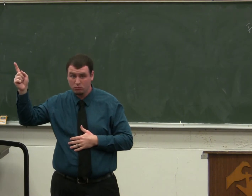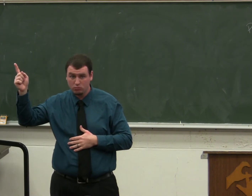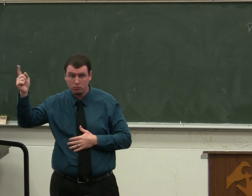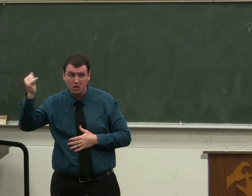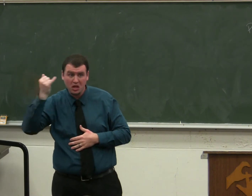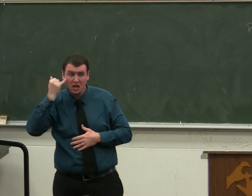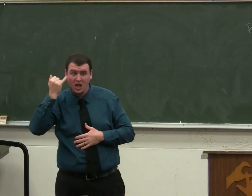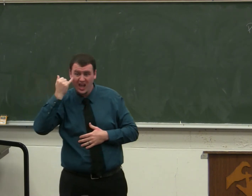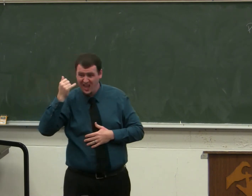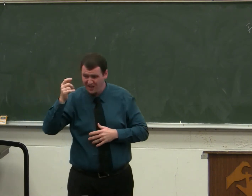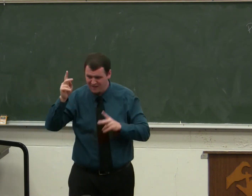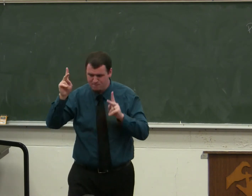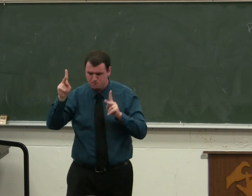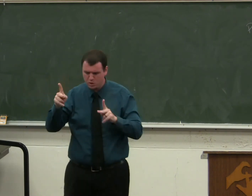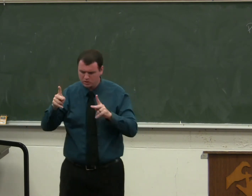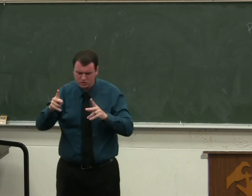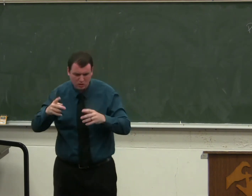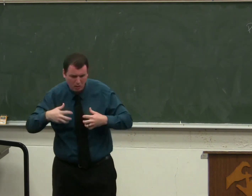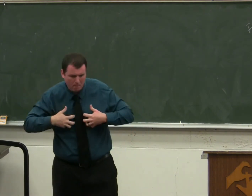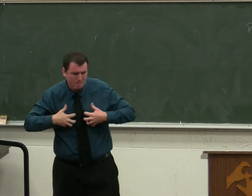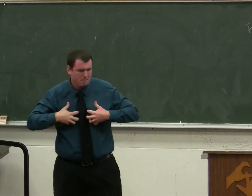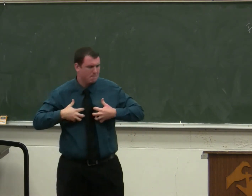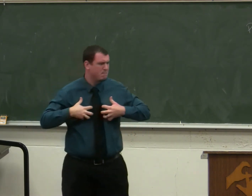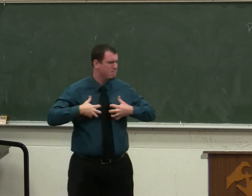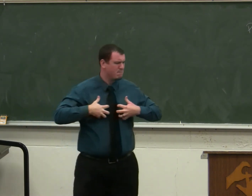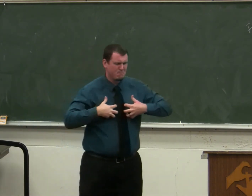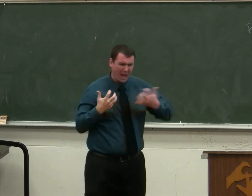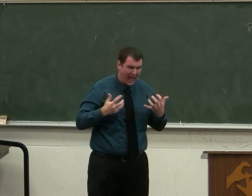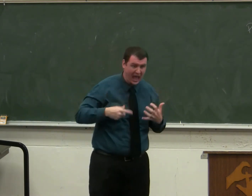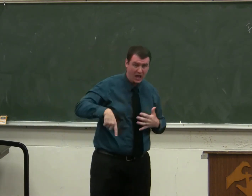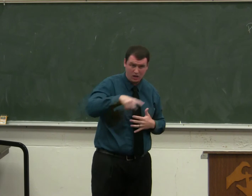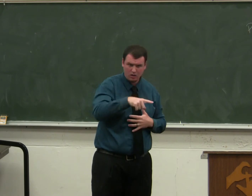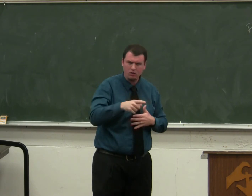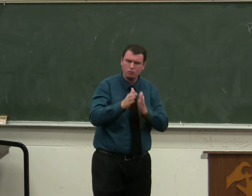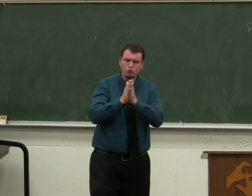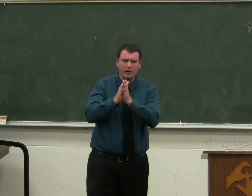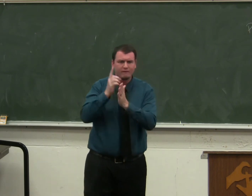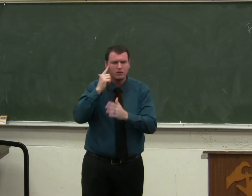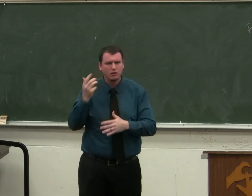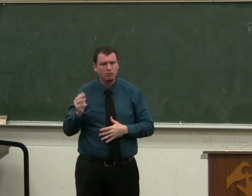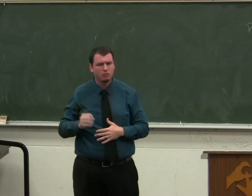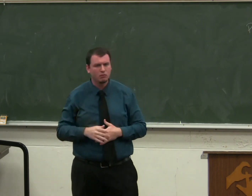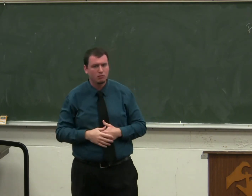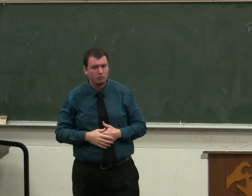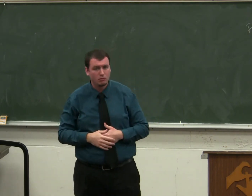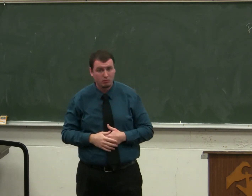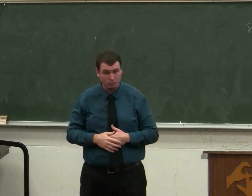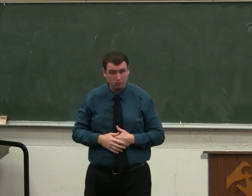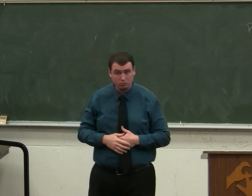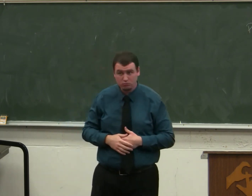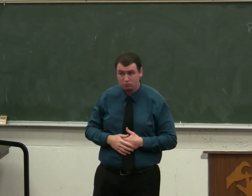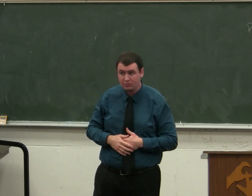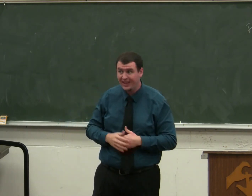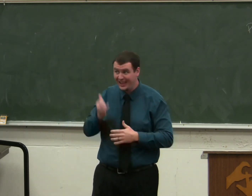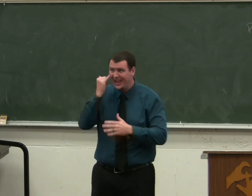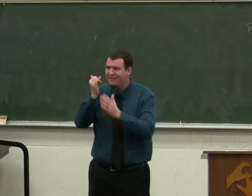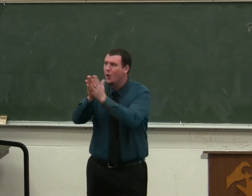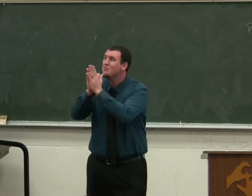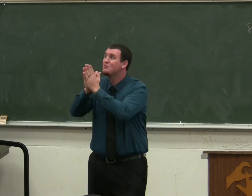You pray for the president. You pray for the person who made that decision. When you get angry against the person,